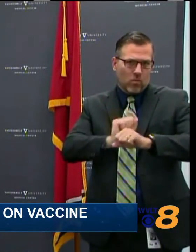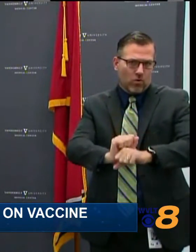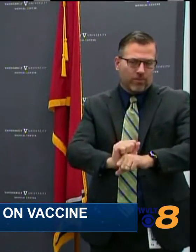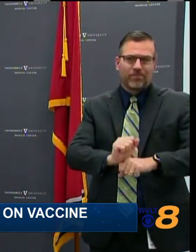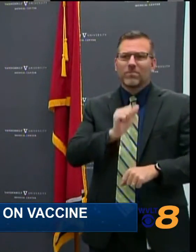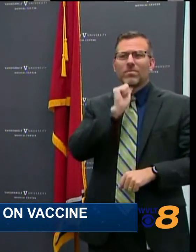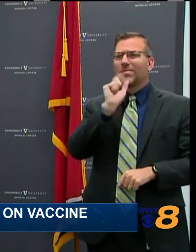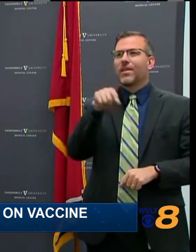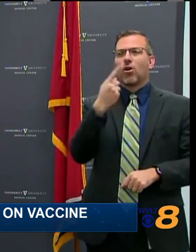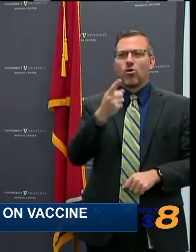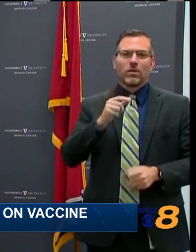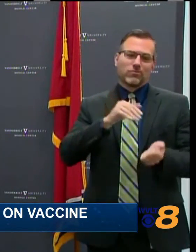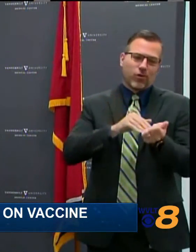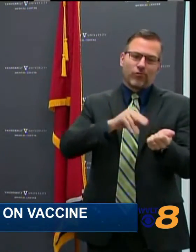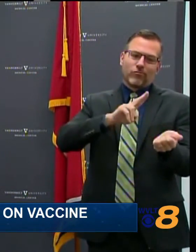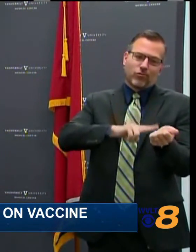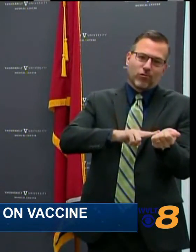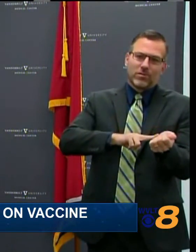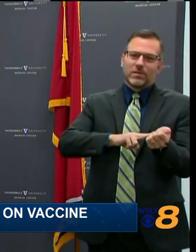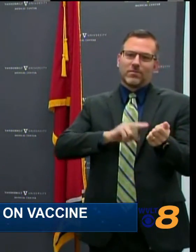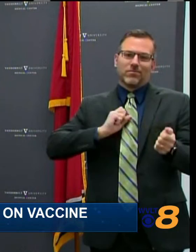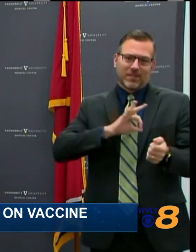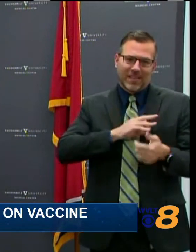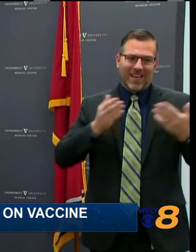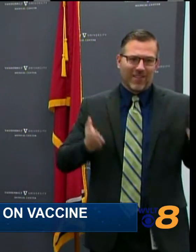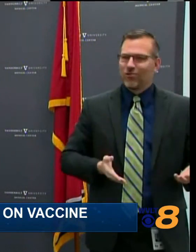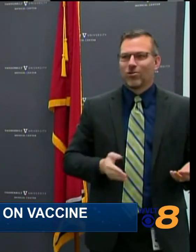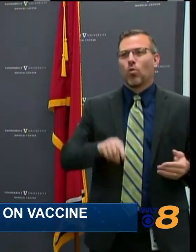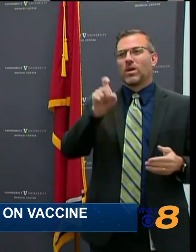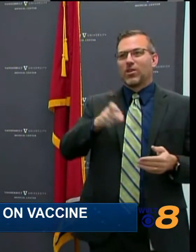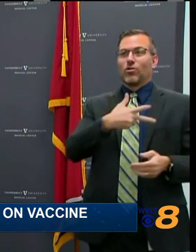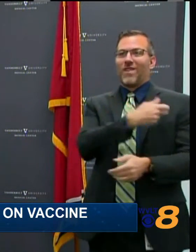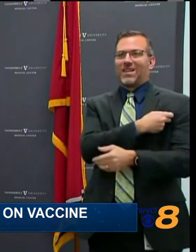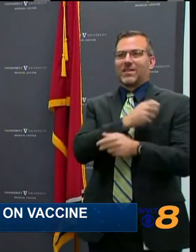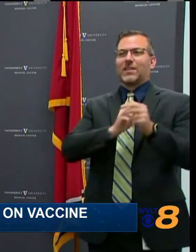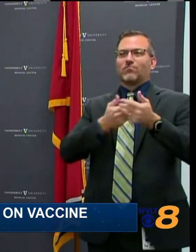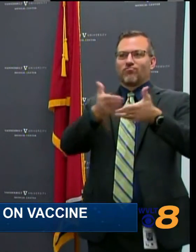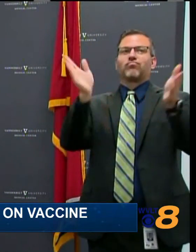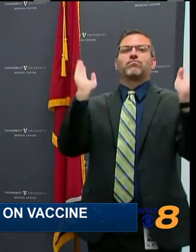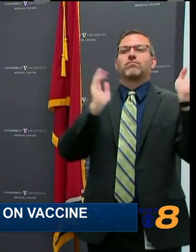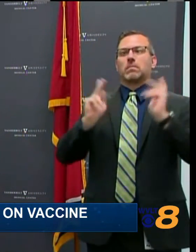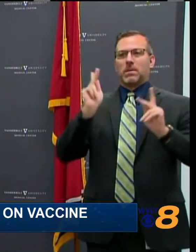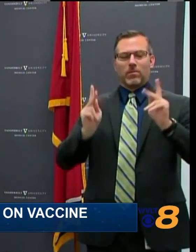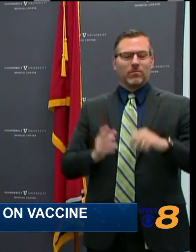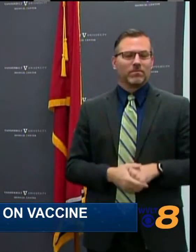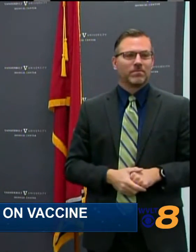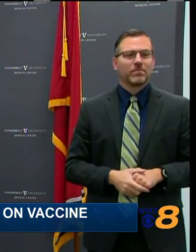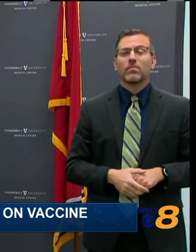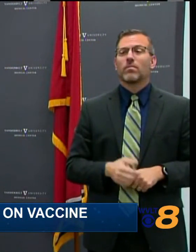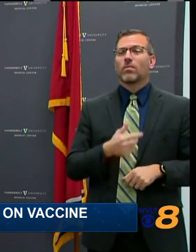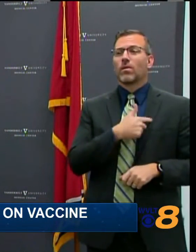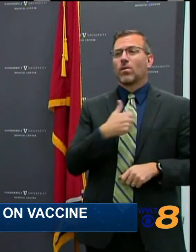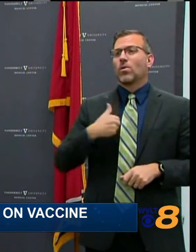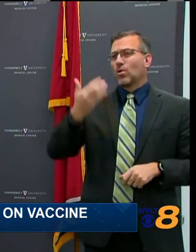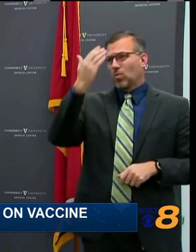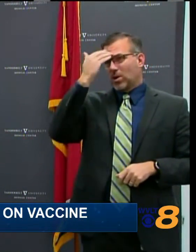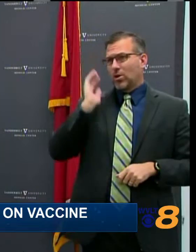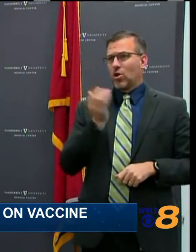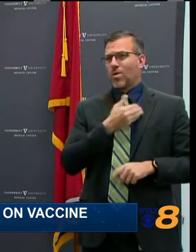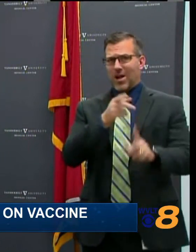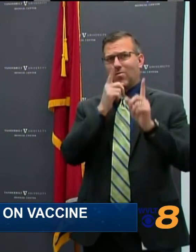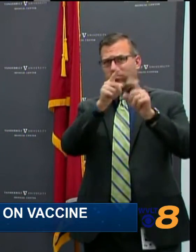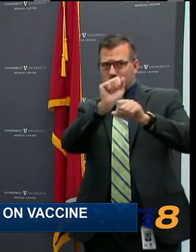providers that need to get vaccinated. It's the population to make this go away. But we know what our task is, and it's time for